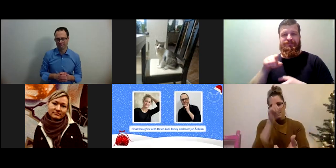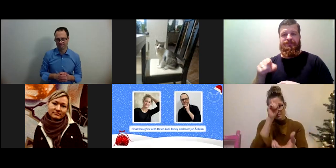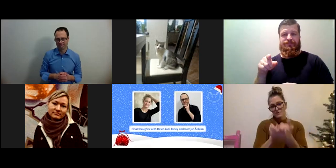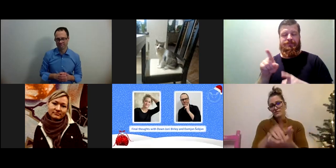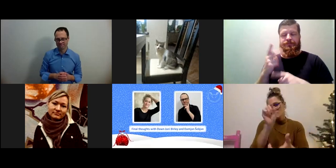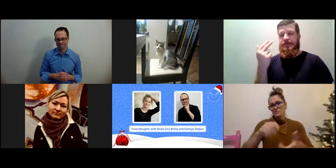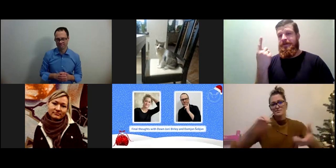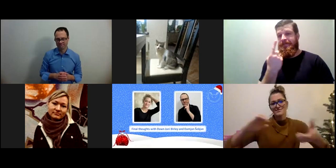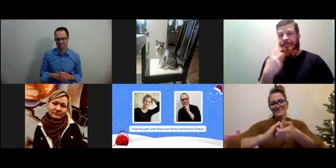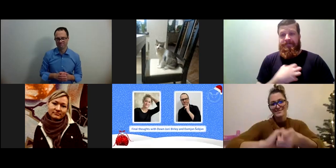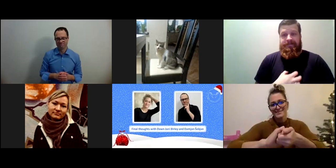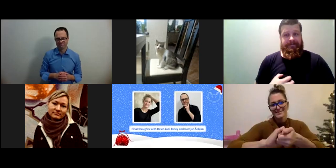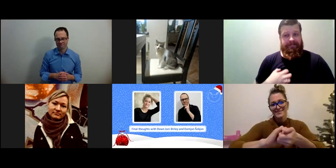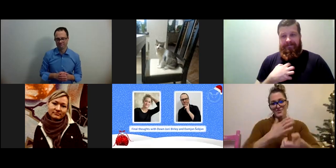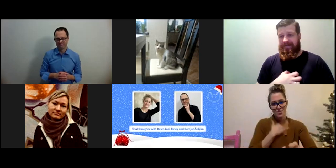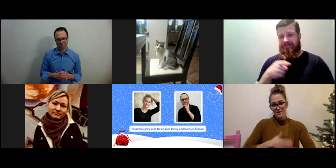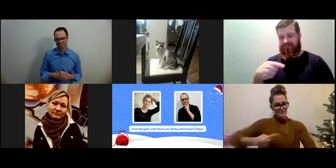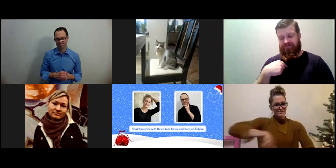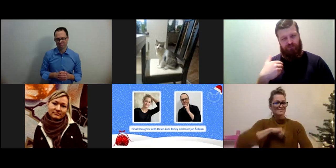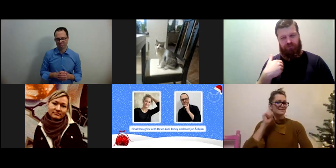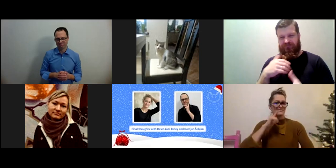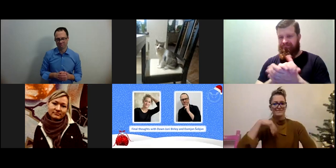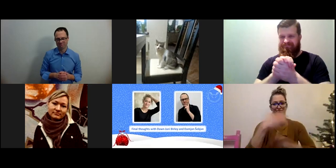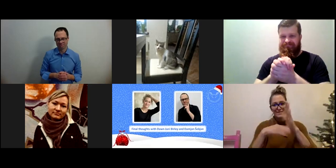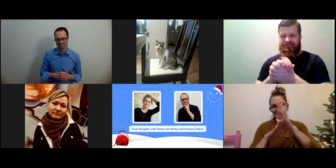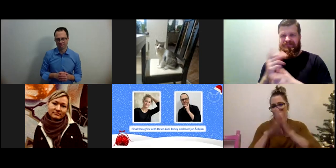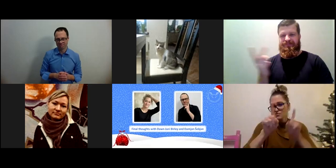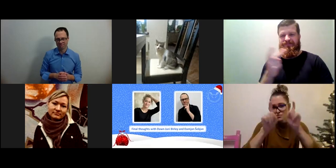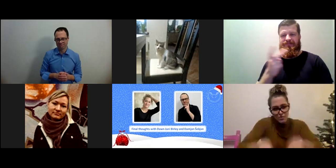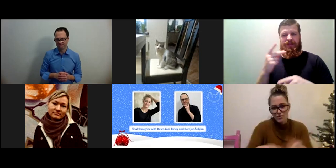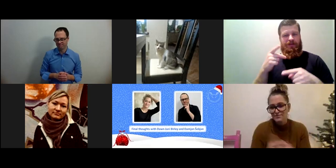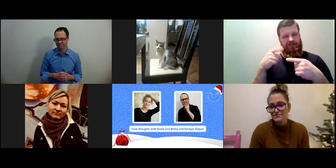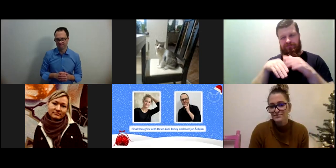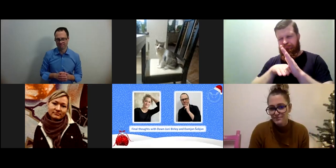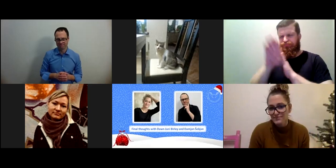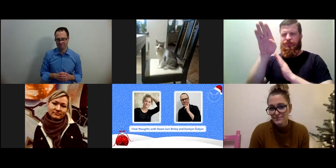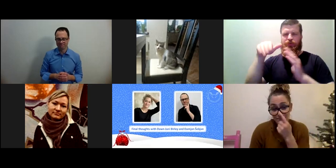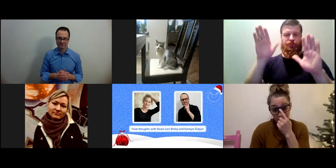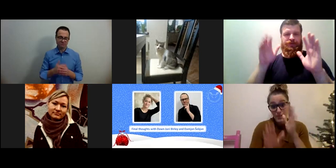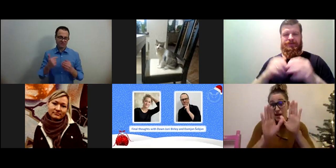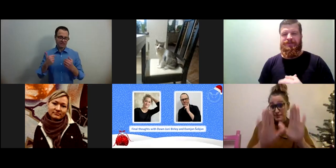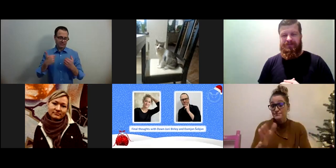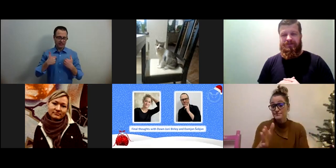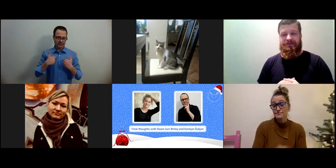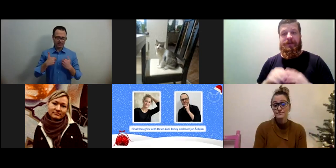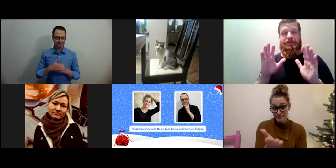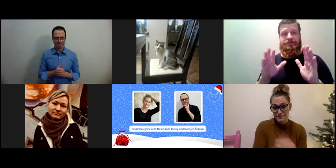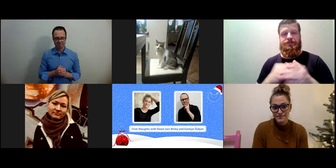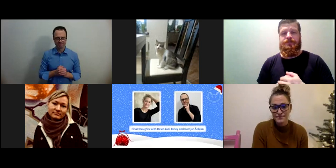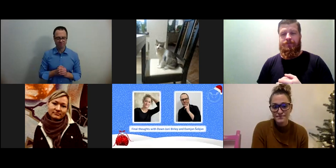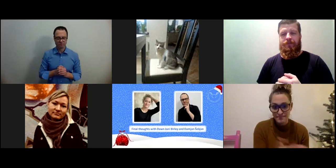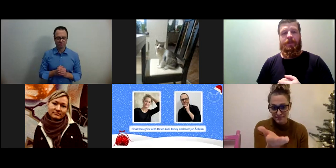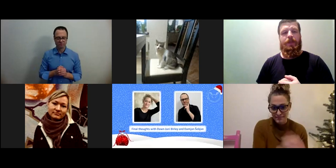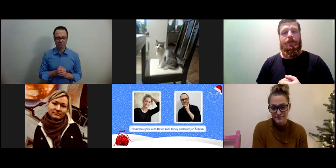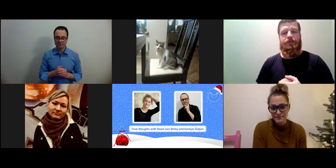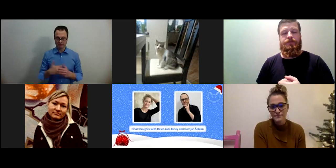bridge between the hearing and deaf community. And I believe that as well. We need to work together with the deaf and the hearing communities together.